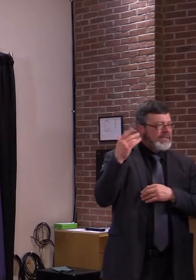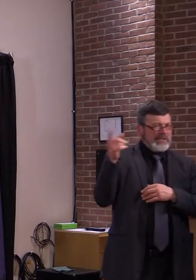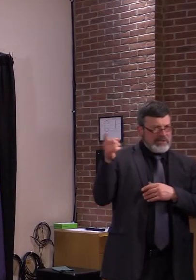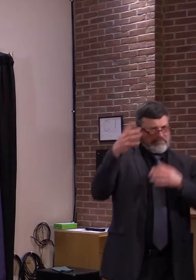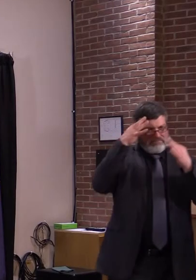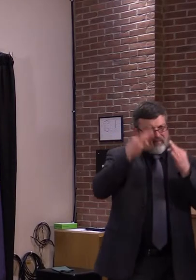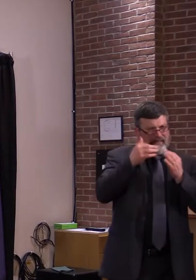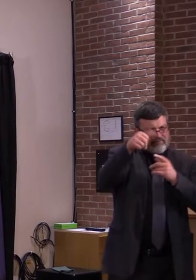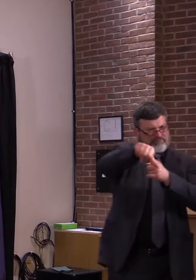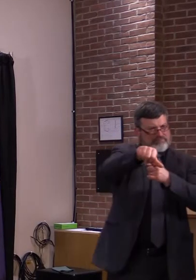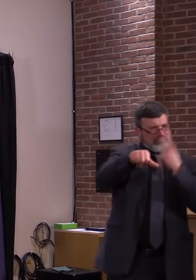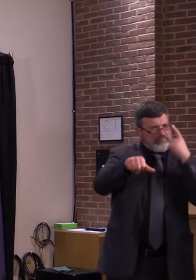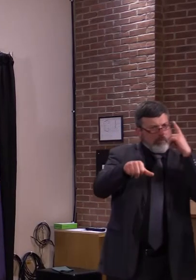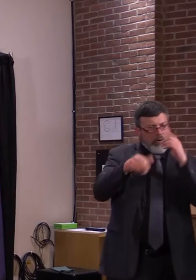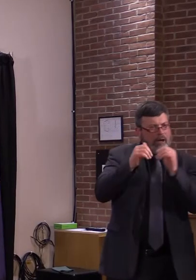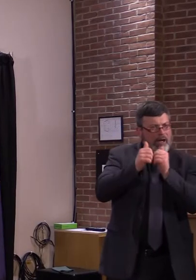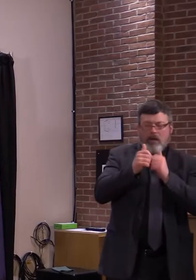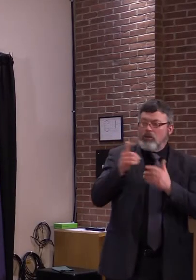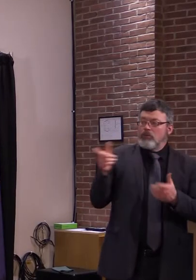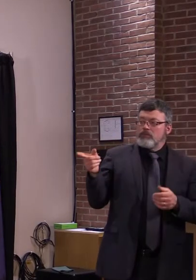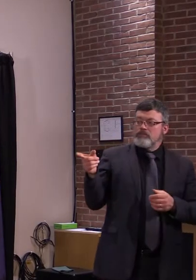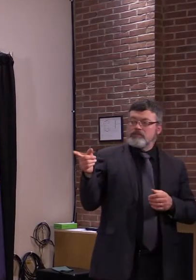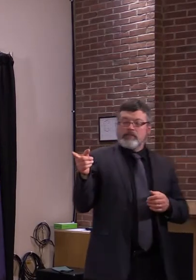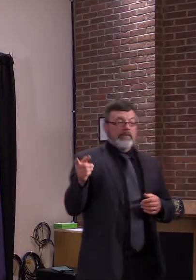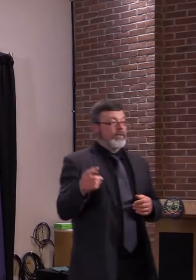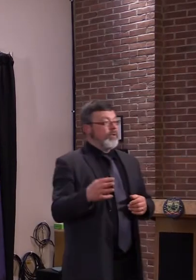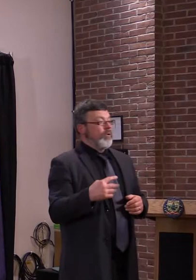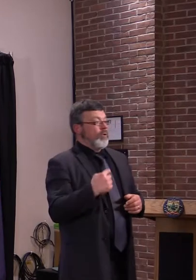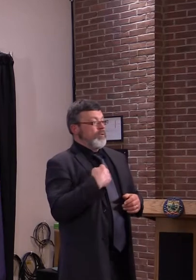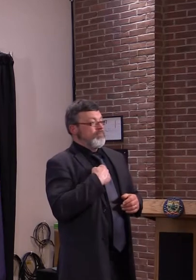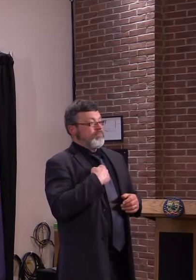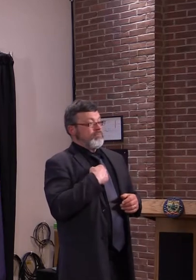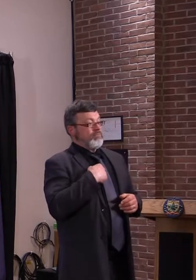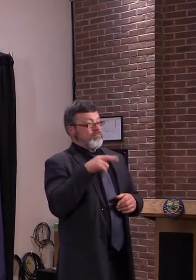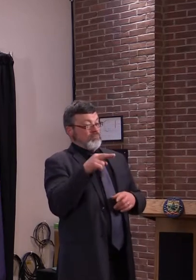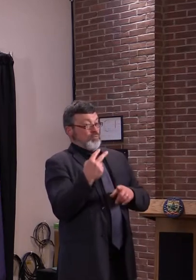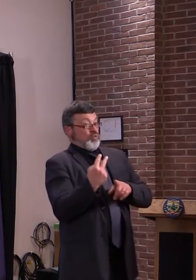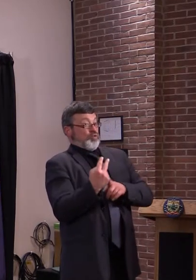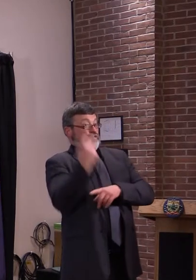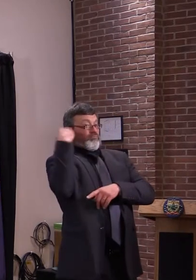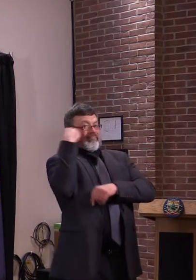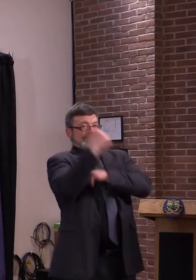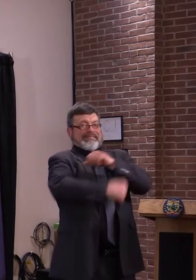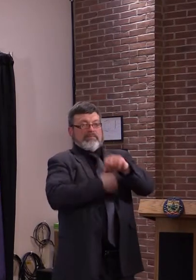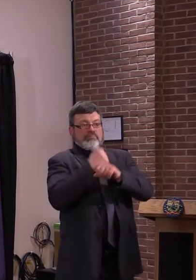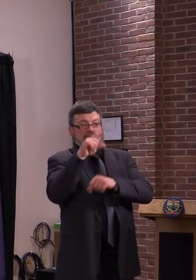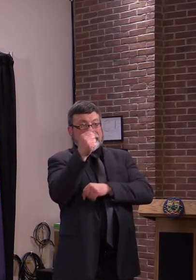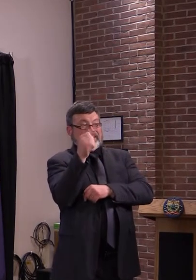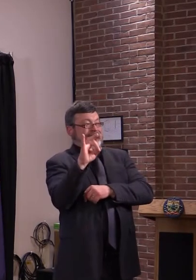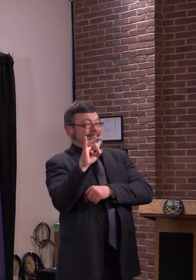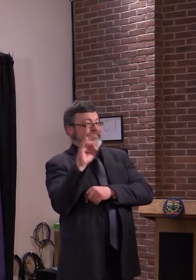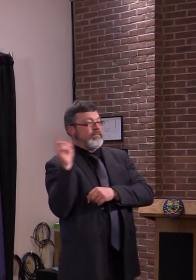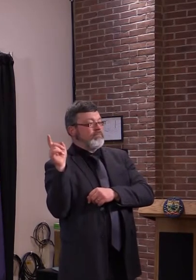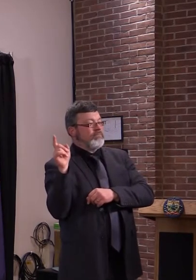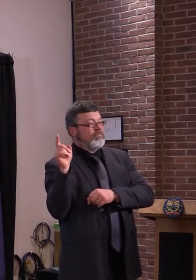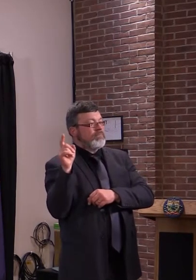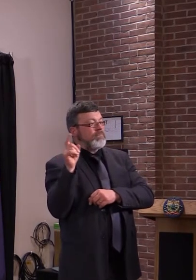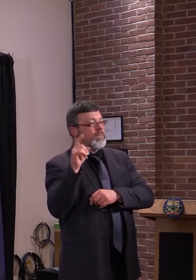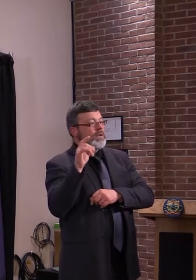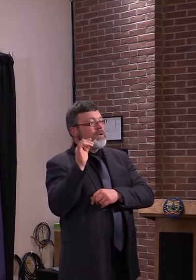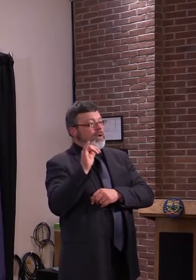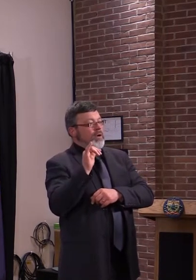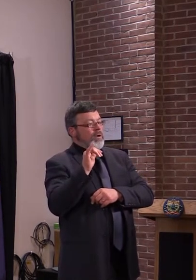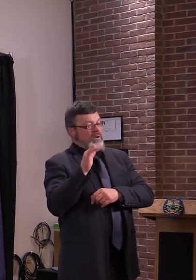Yeah, as everyone probably recalls, back in 2018, we made historic changes to our gun laws.